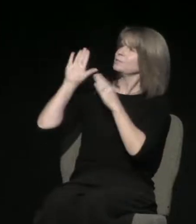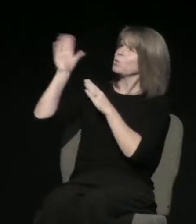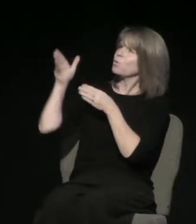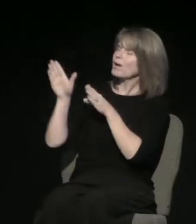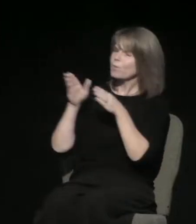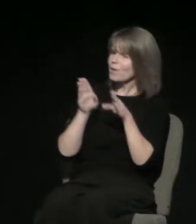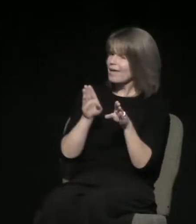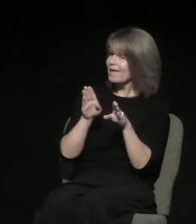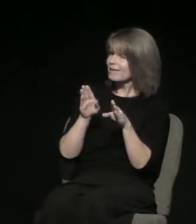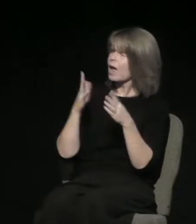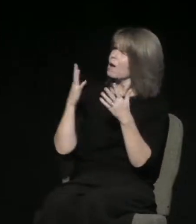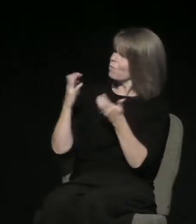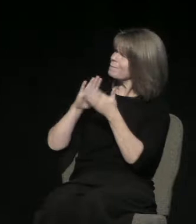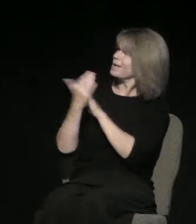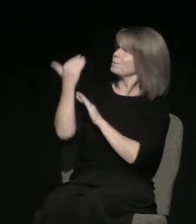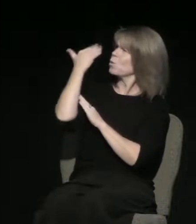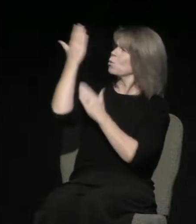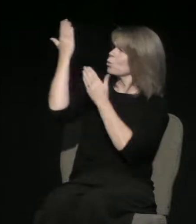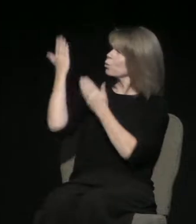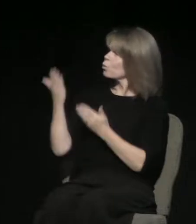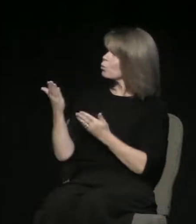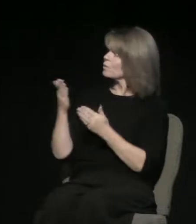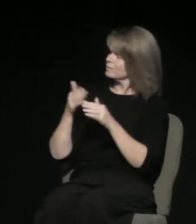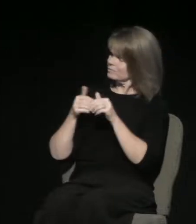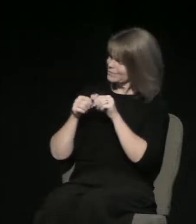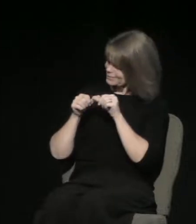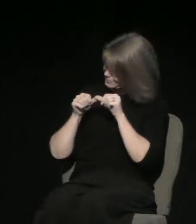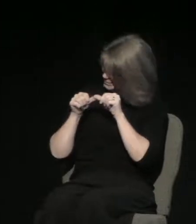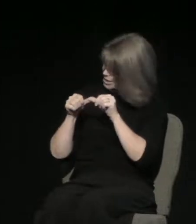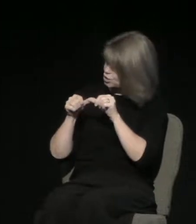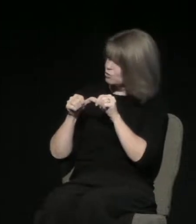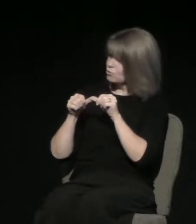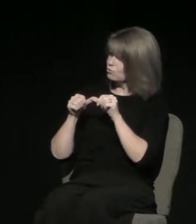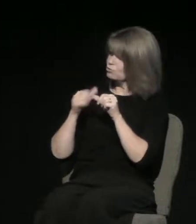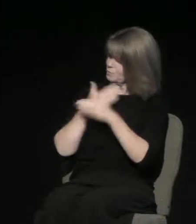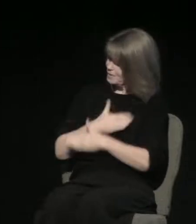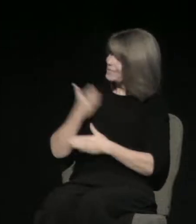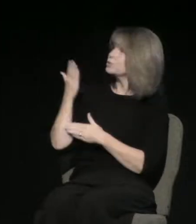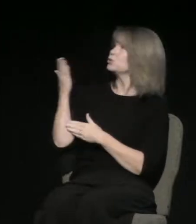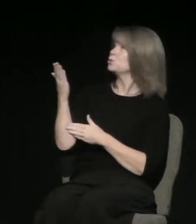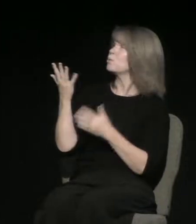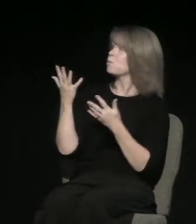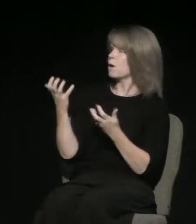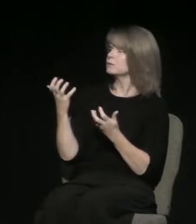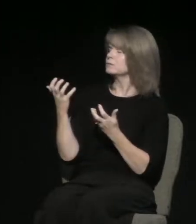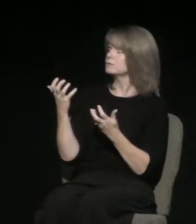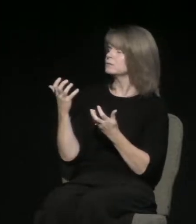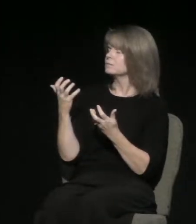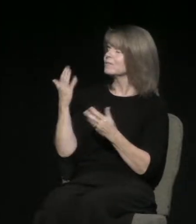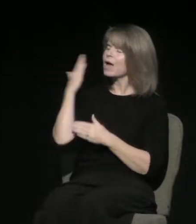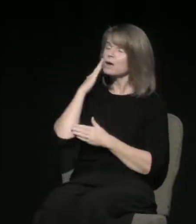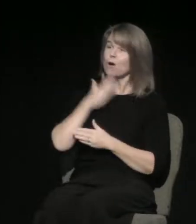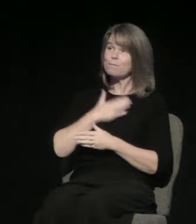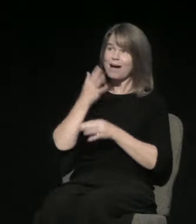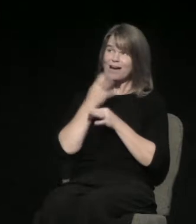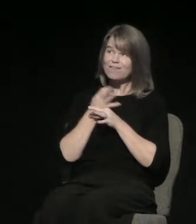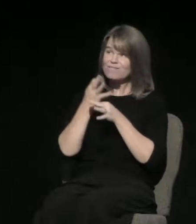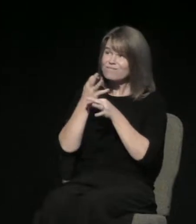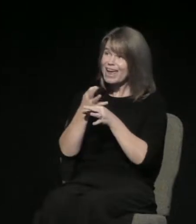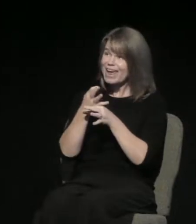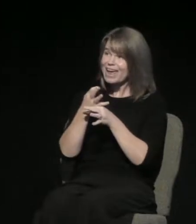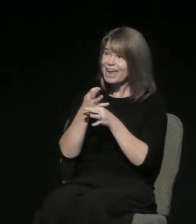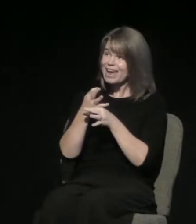So that I may Know you And continue To find favor With you I know that My faith Is more clearly